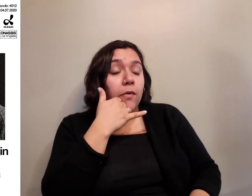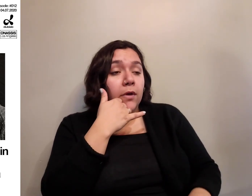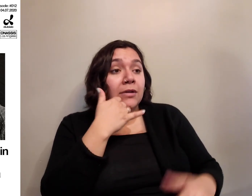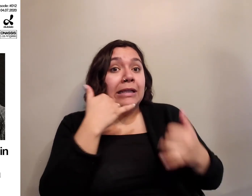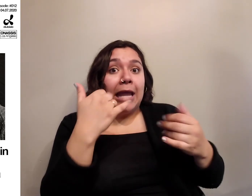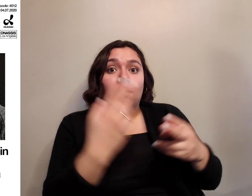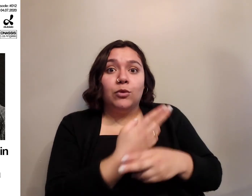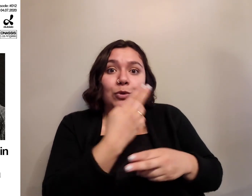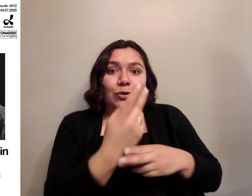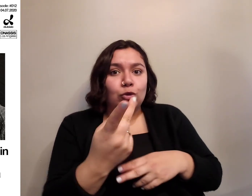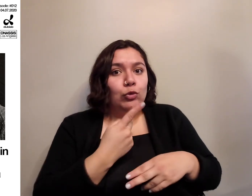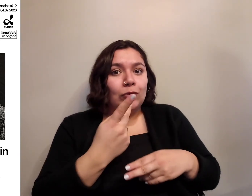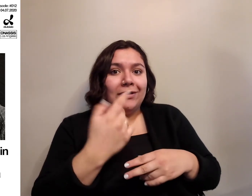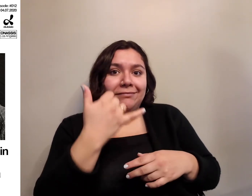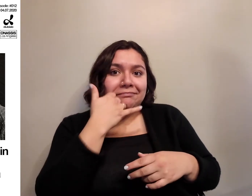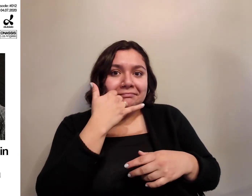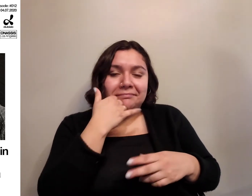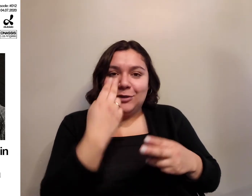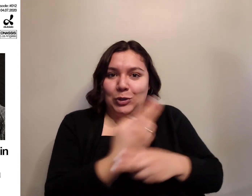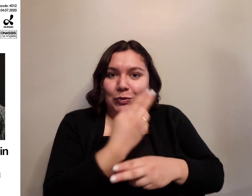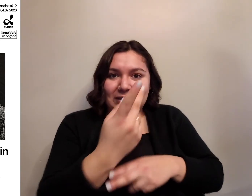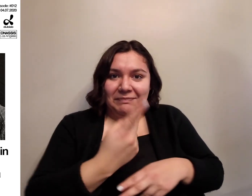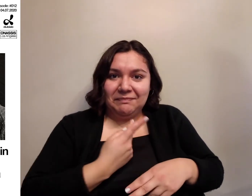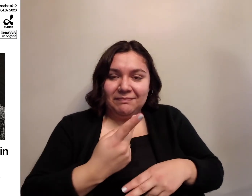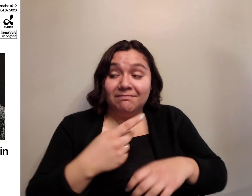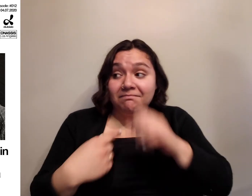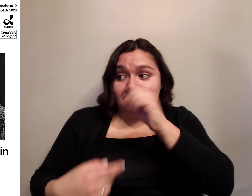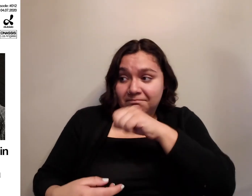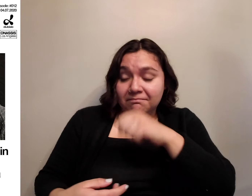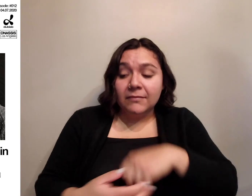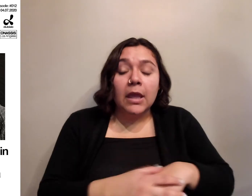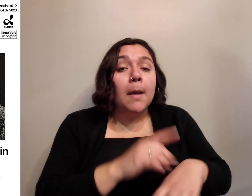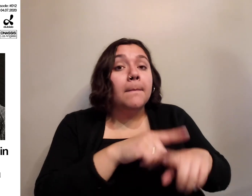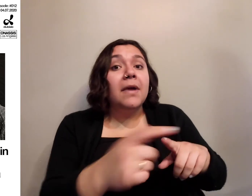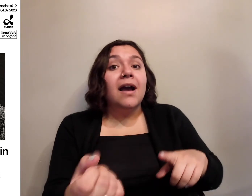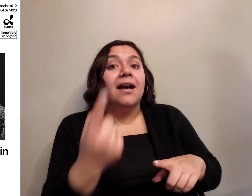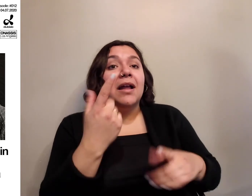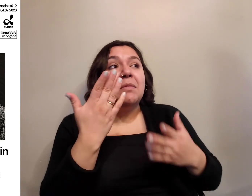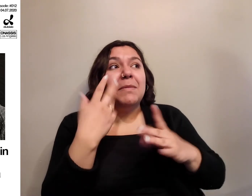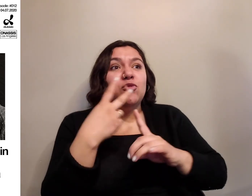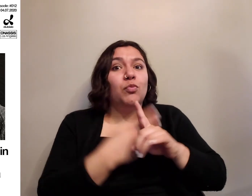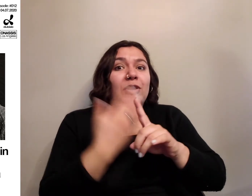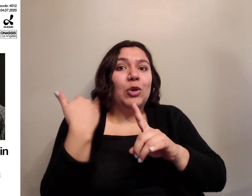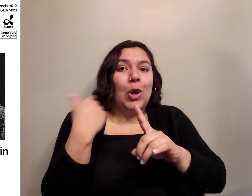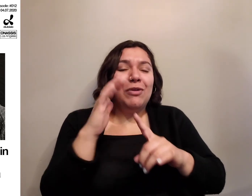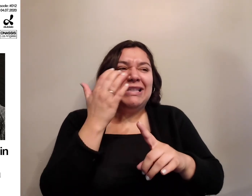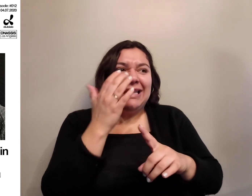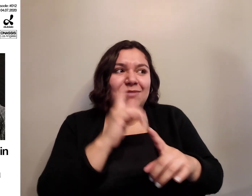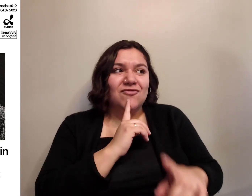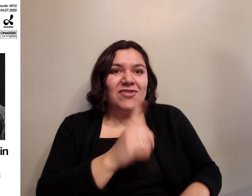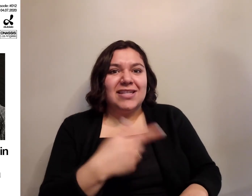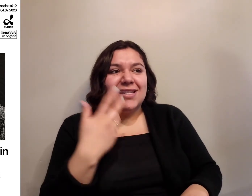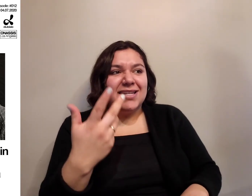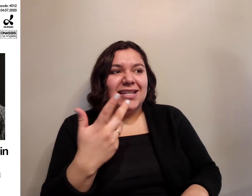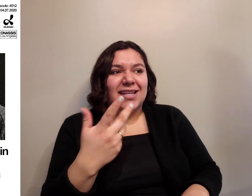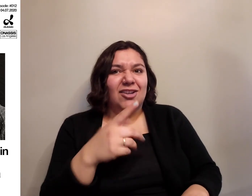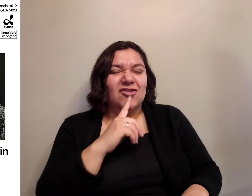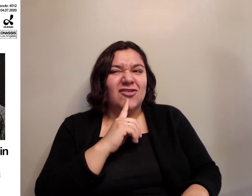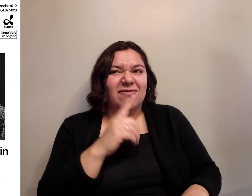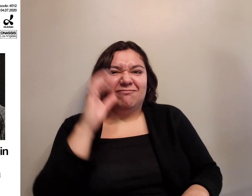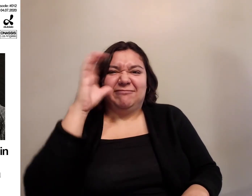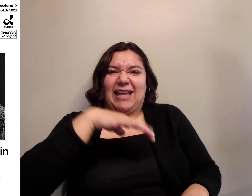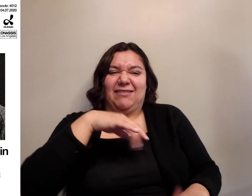using now, you and I, which up to 2 months ago seemed tremendously